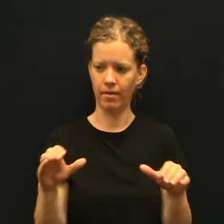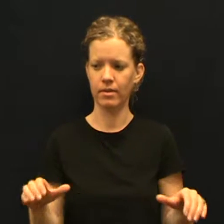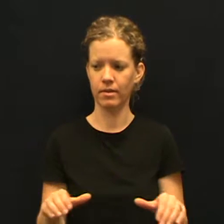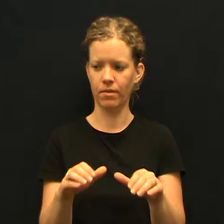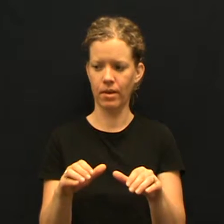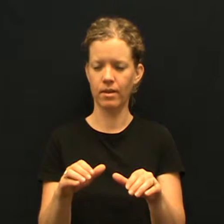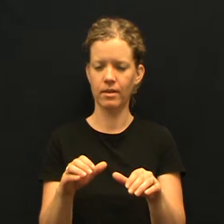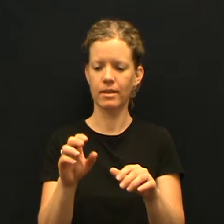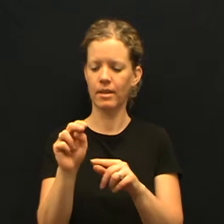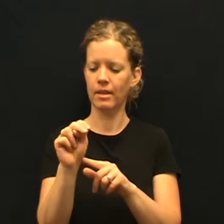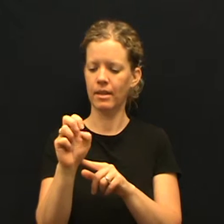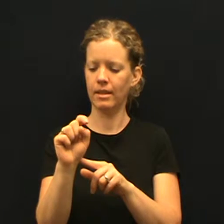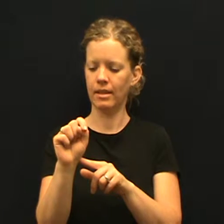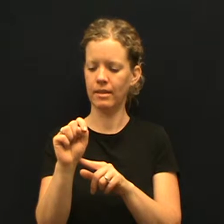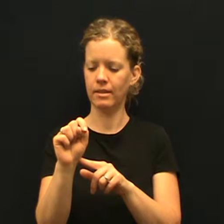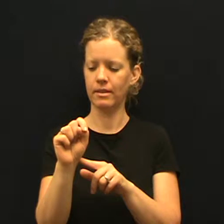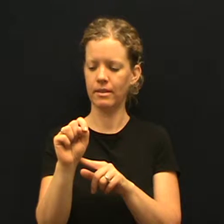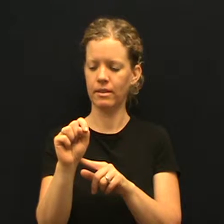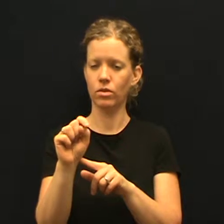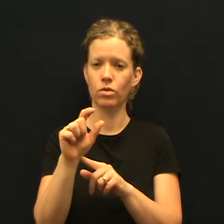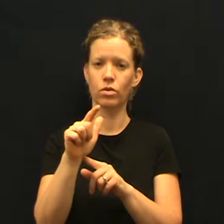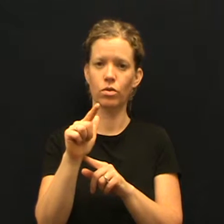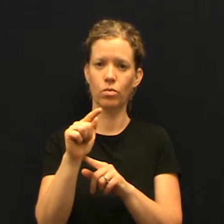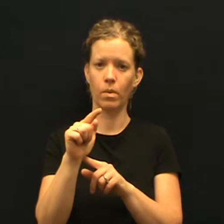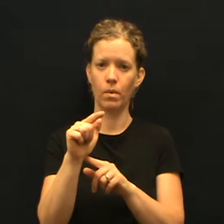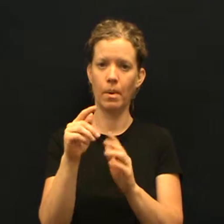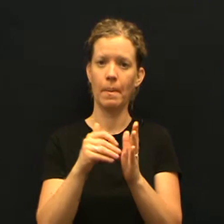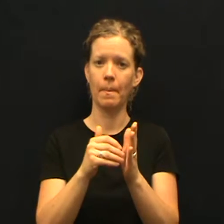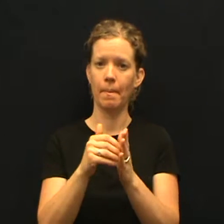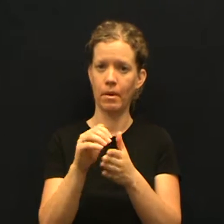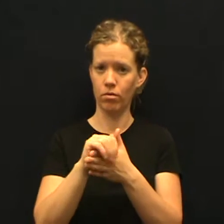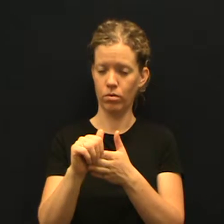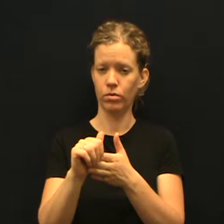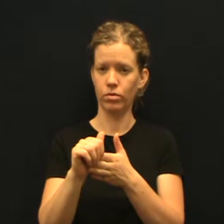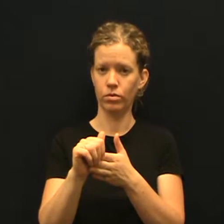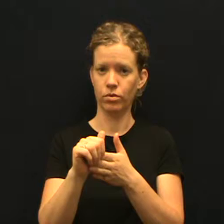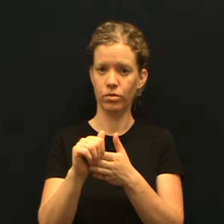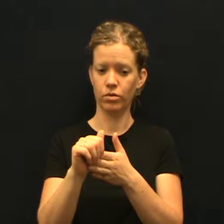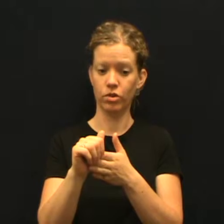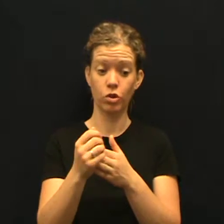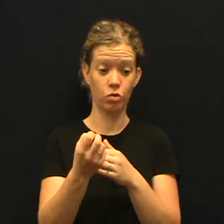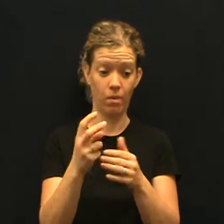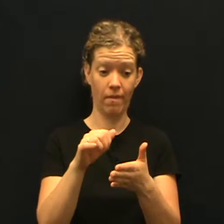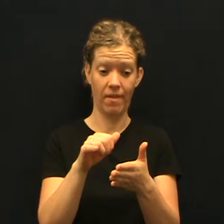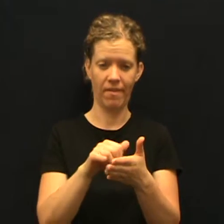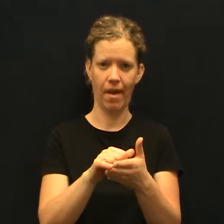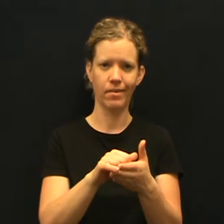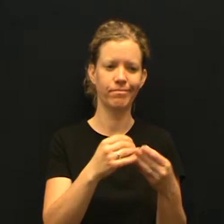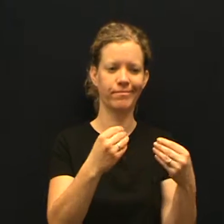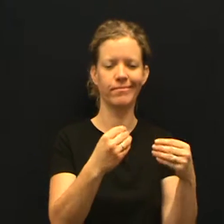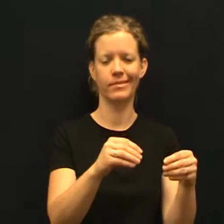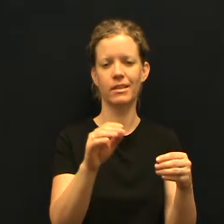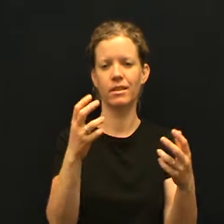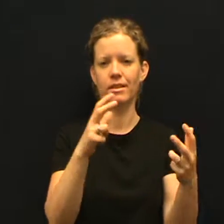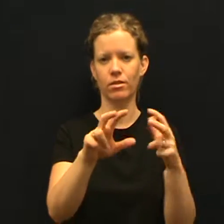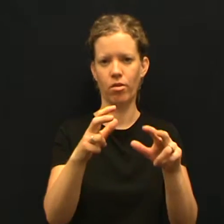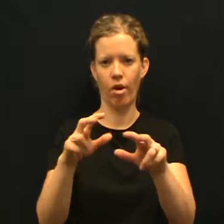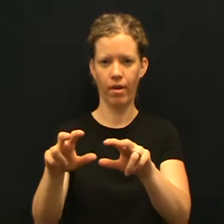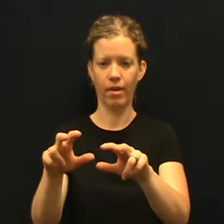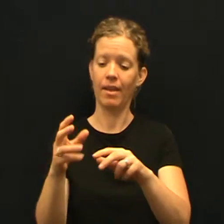net $21 million. 12 of that was issuing stock, 16 was from borrowing